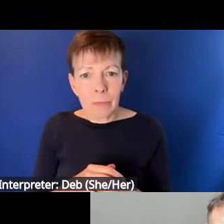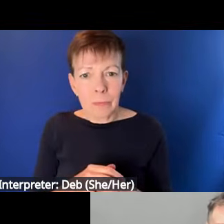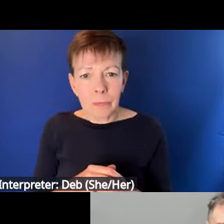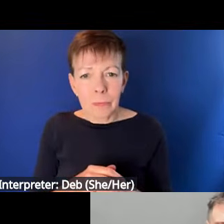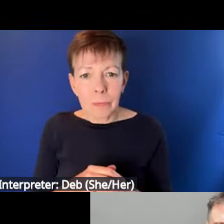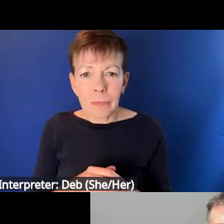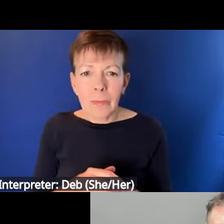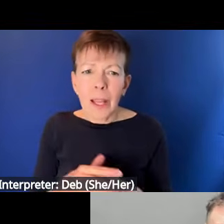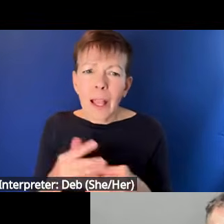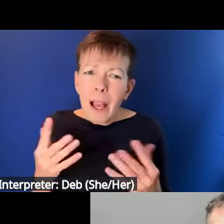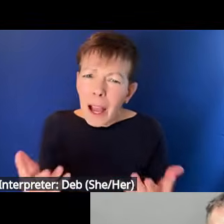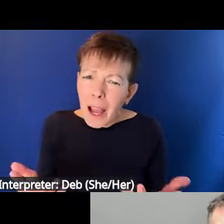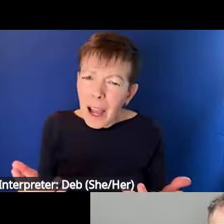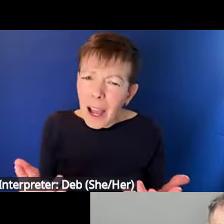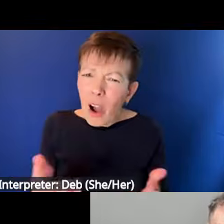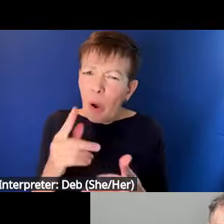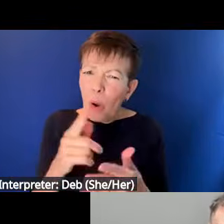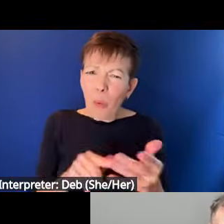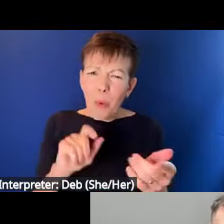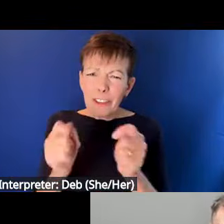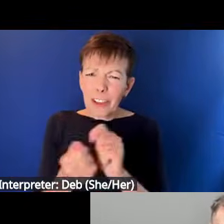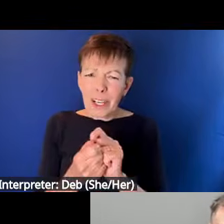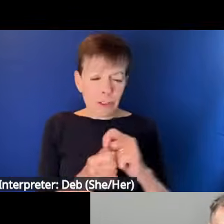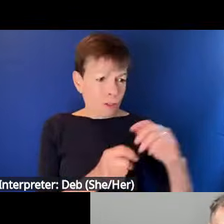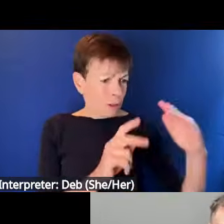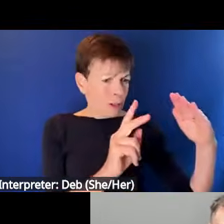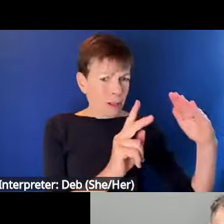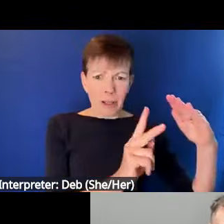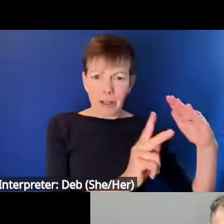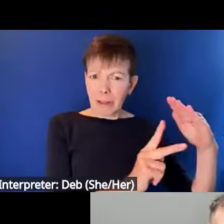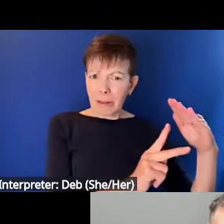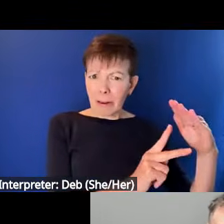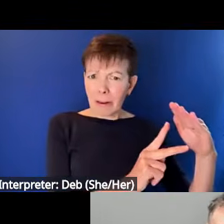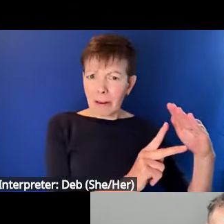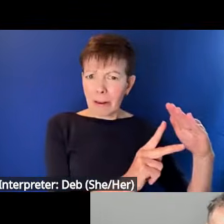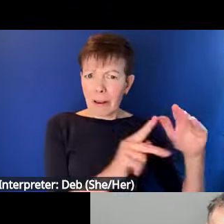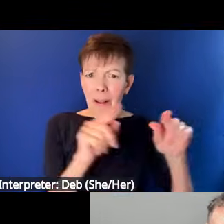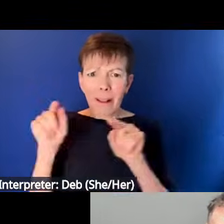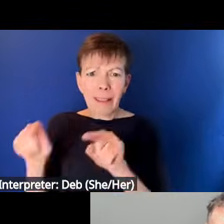What could have so drastically changed in such a short amount of time?